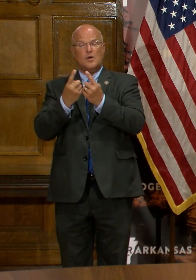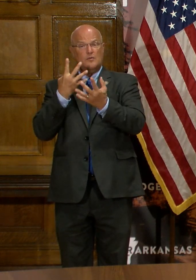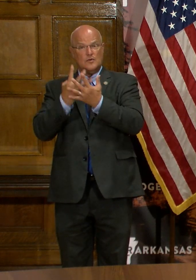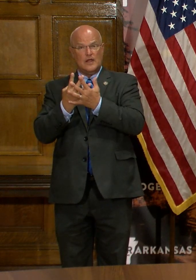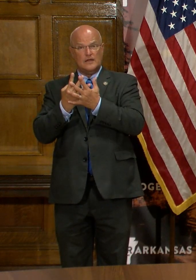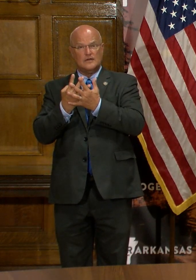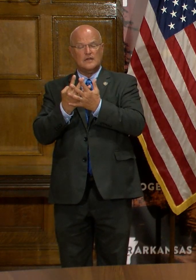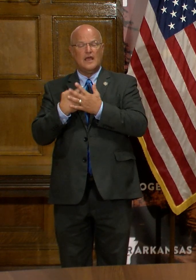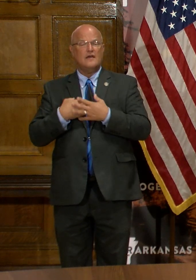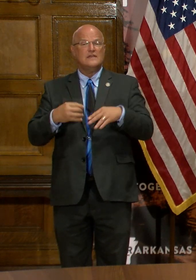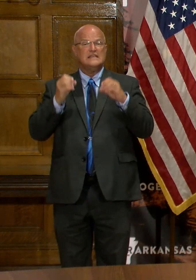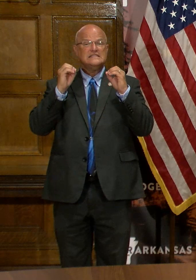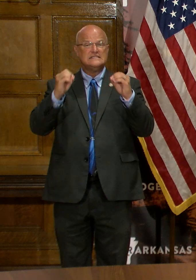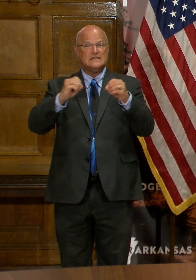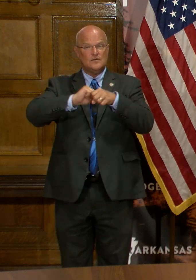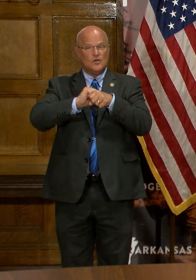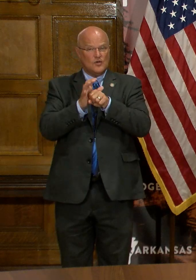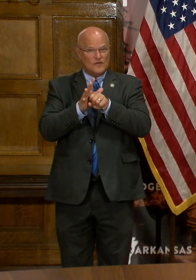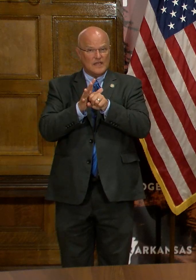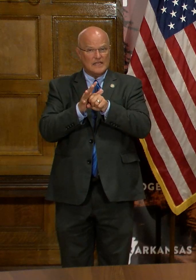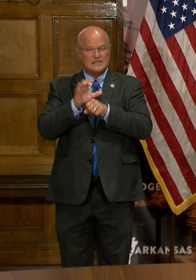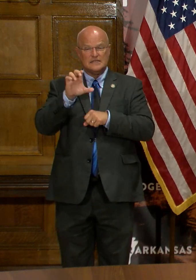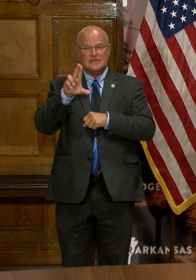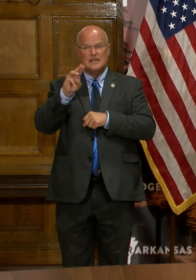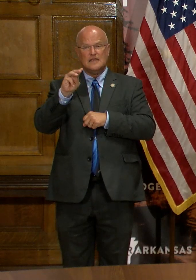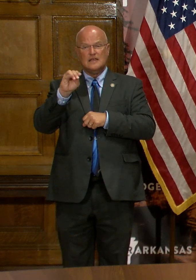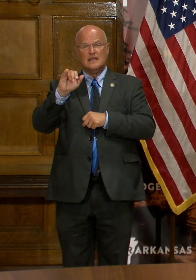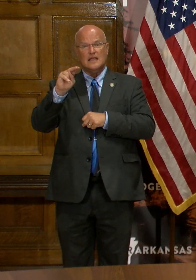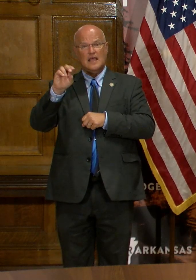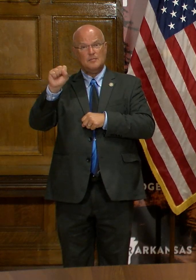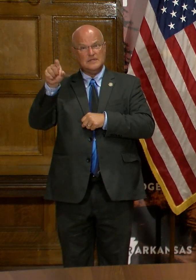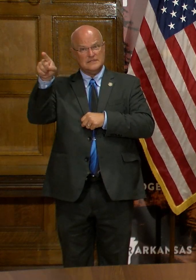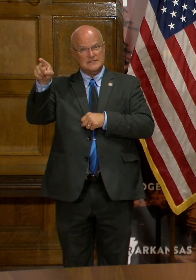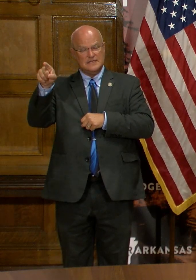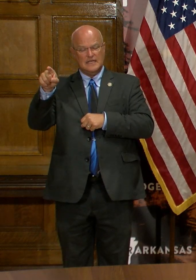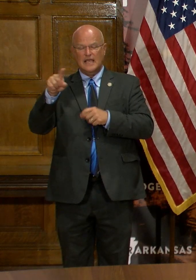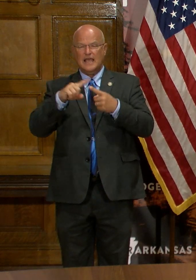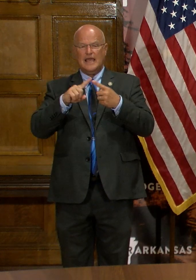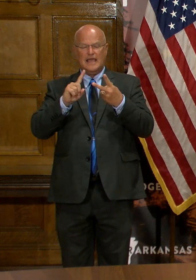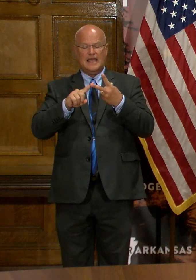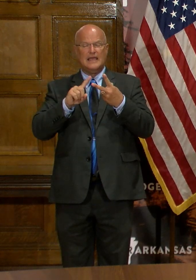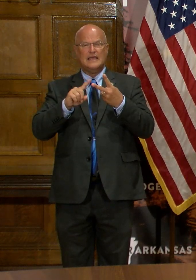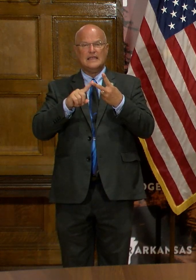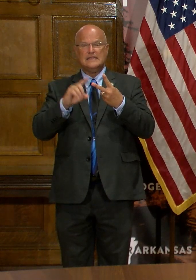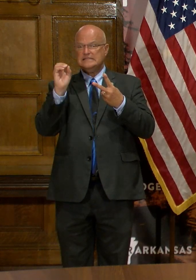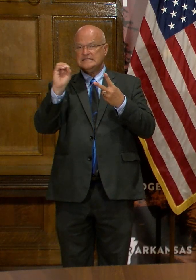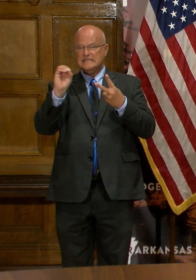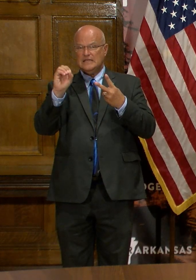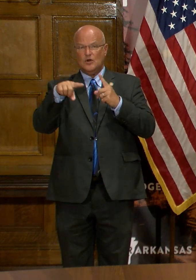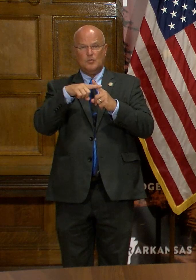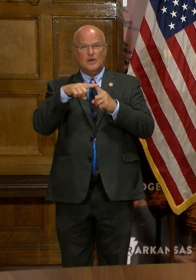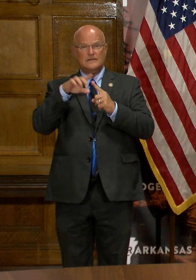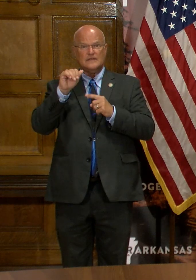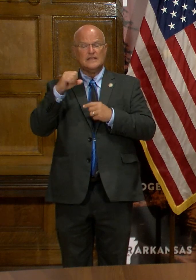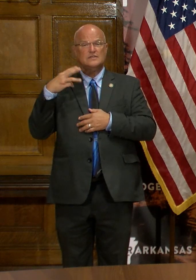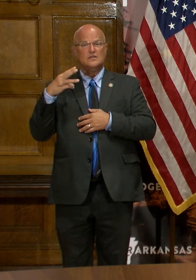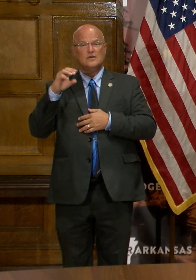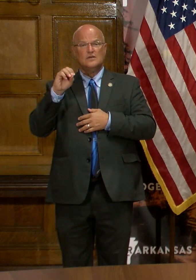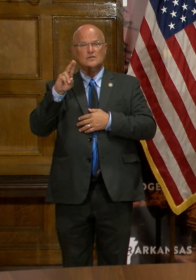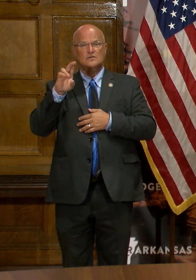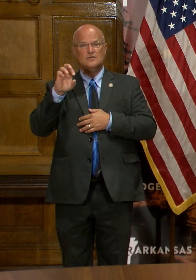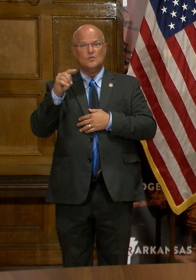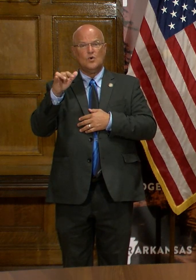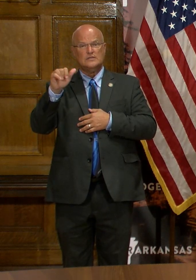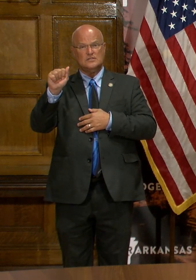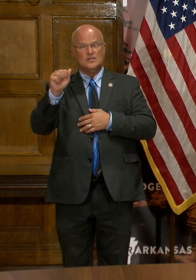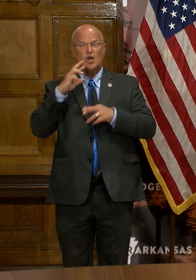have 0 COVID cases at Cummins, and we have 0 positive cases at the Ouachita River